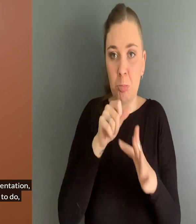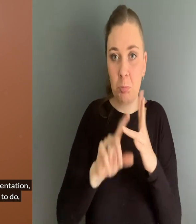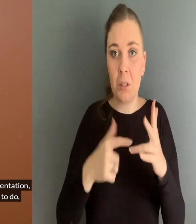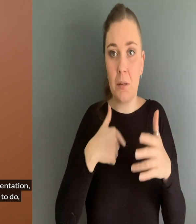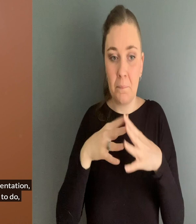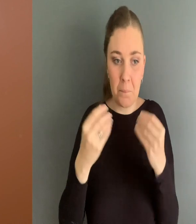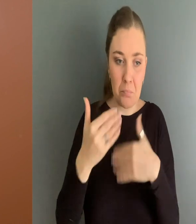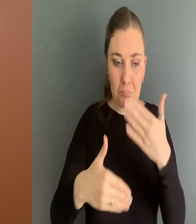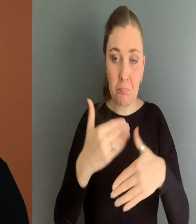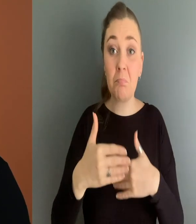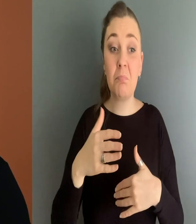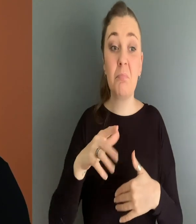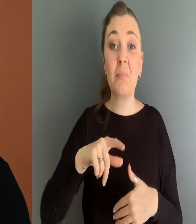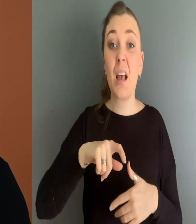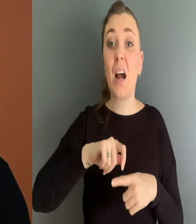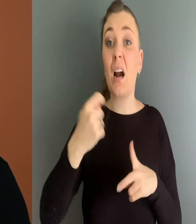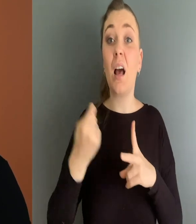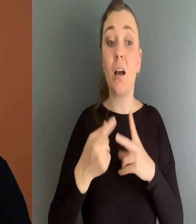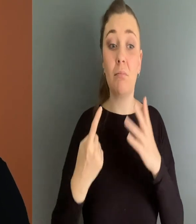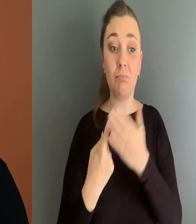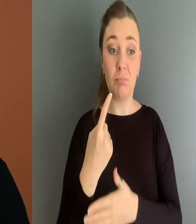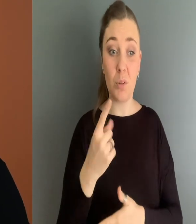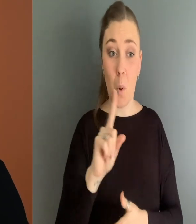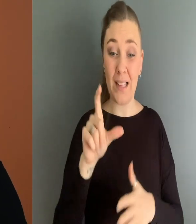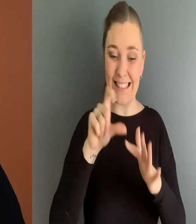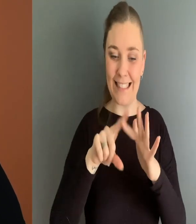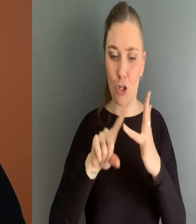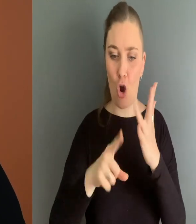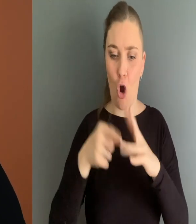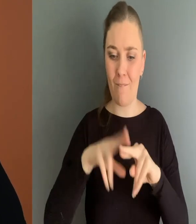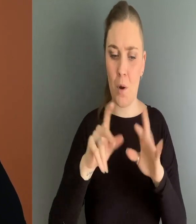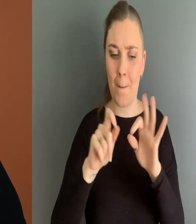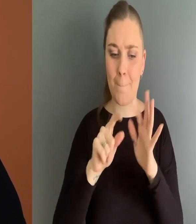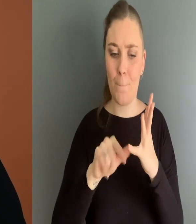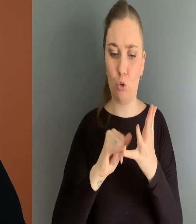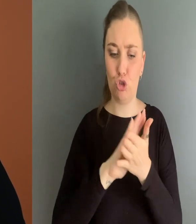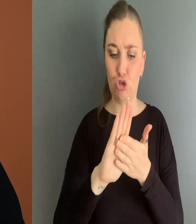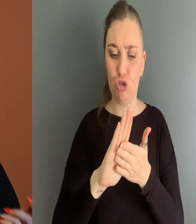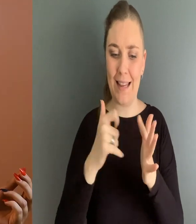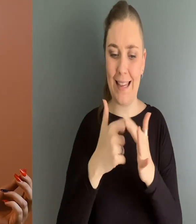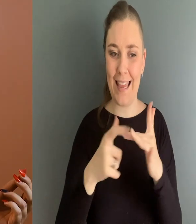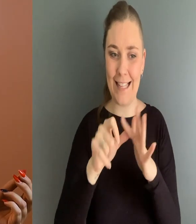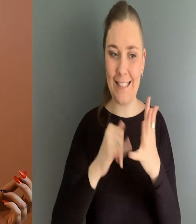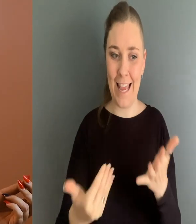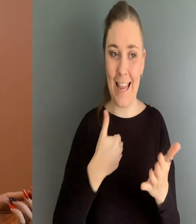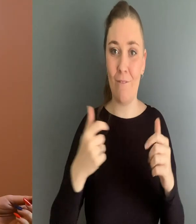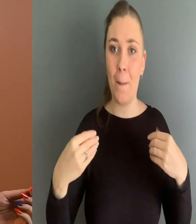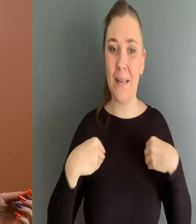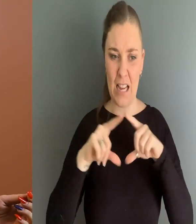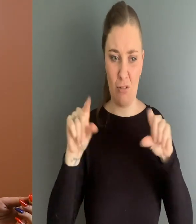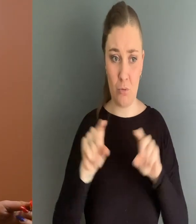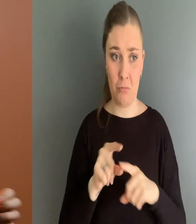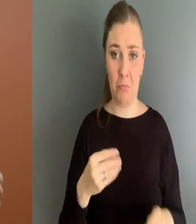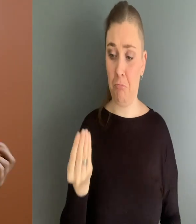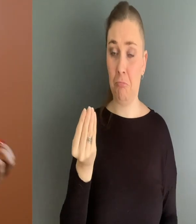to do and then next minute the ceo of bush kids gave me his business card and i was